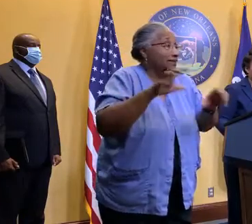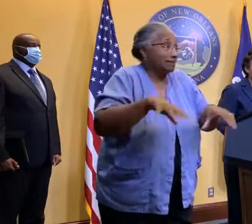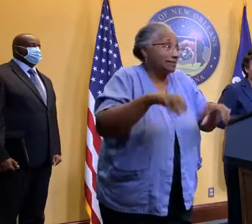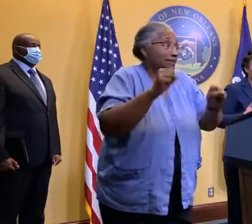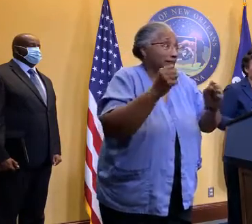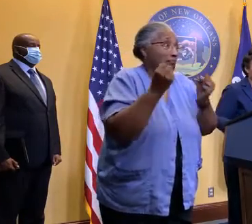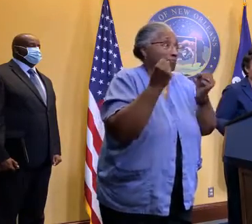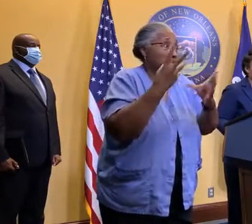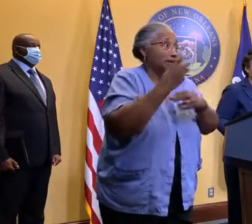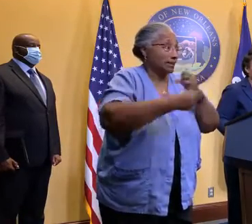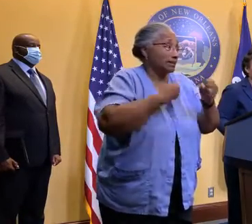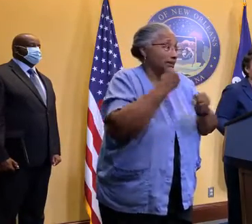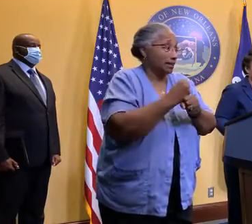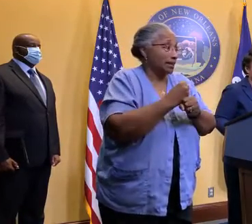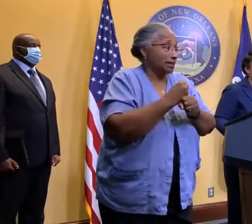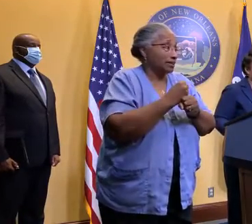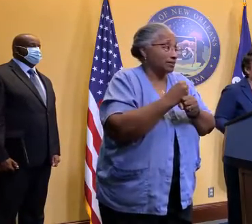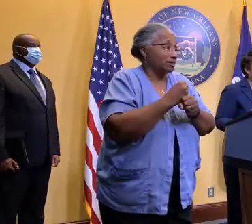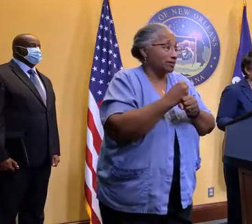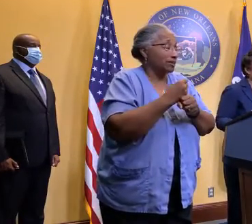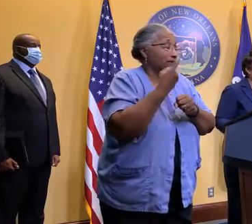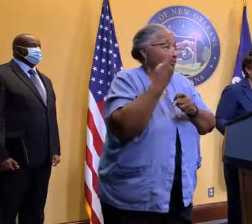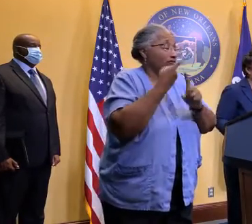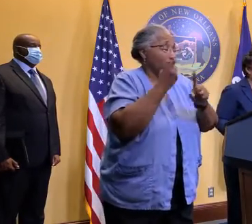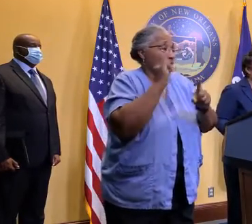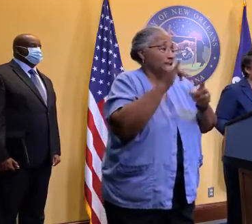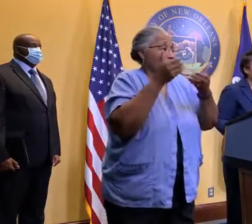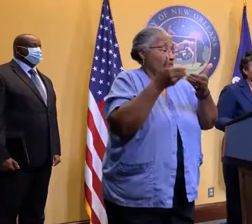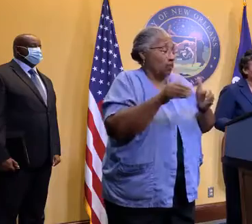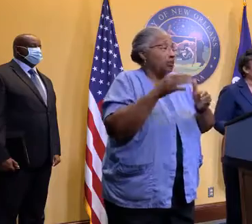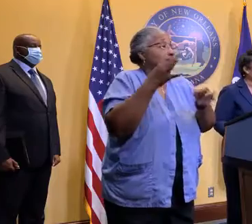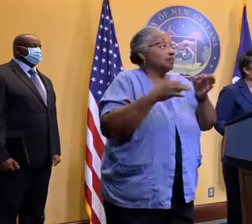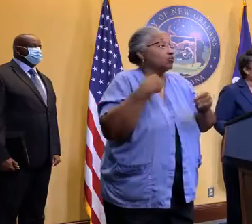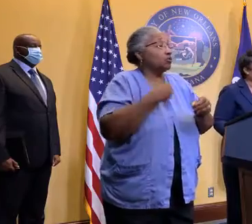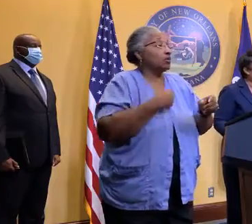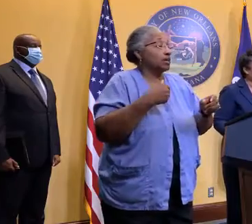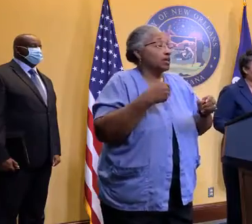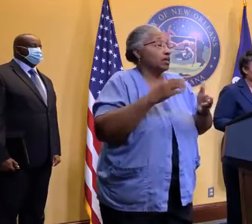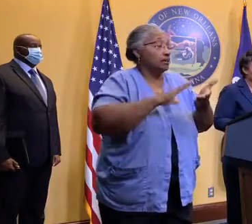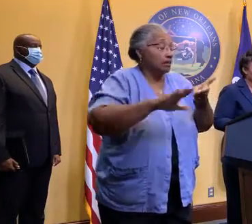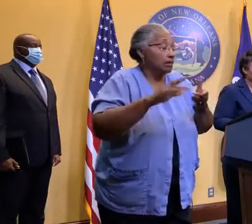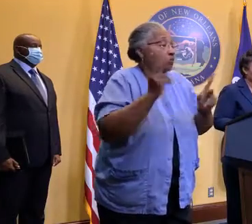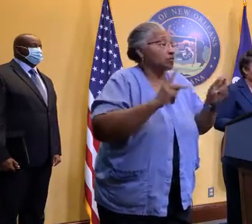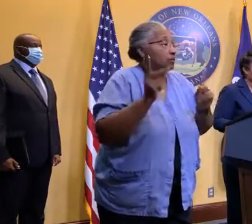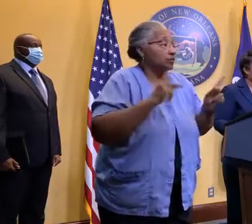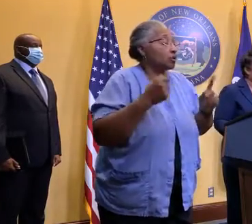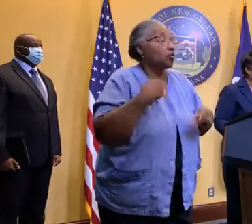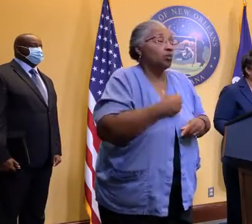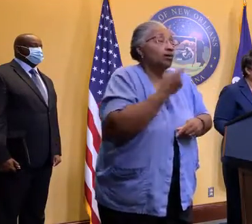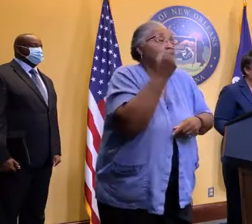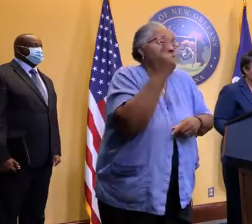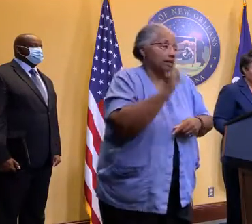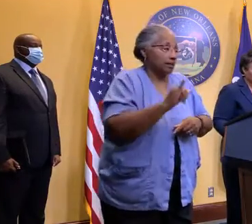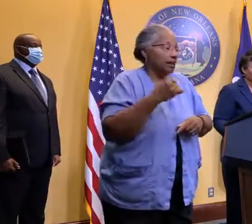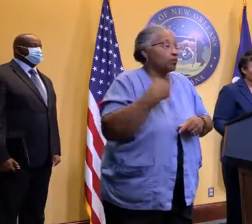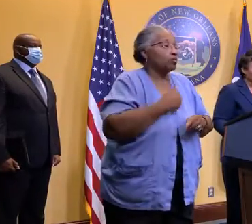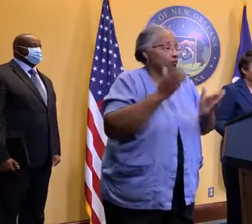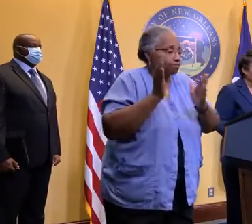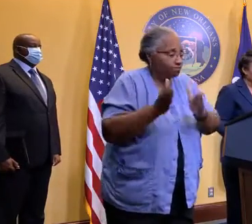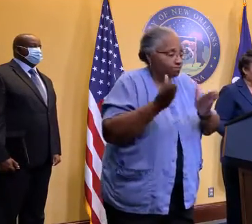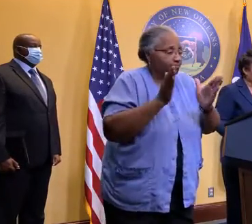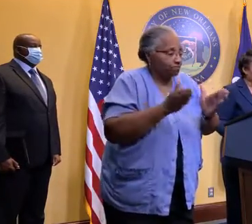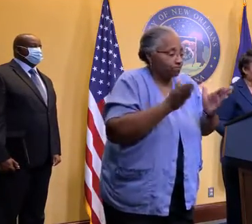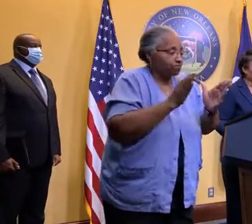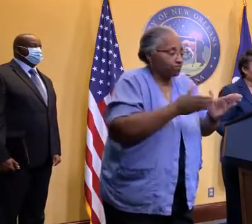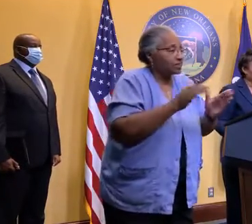sometimes to bounce back from these losses if you cut people. So we understand that, and we're just being very methodical and